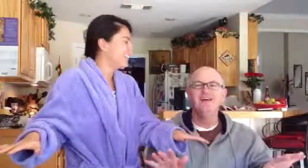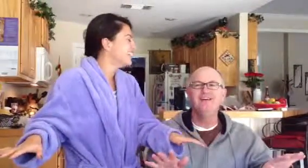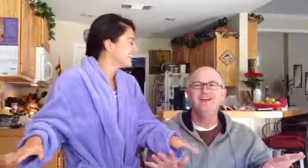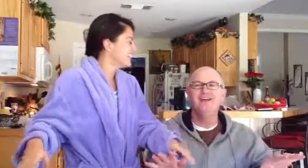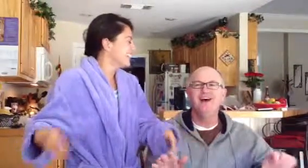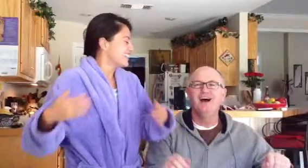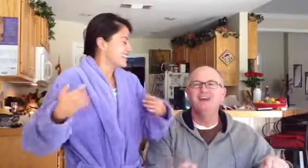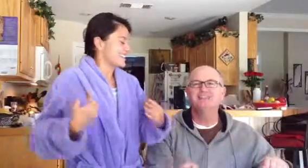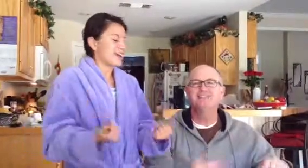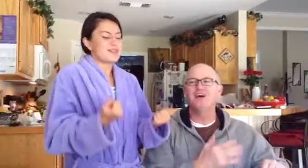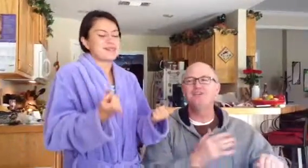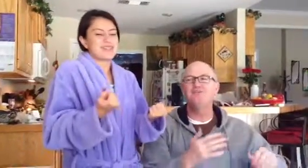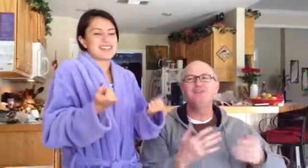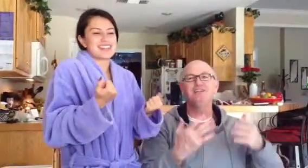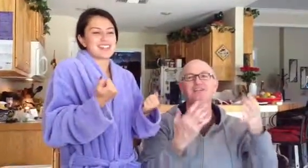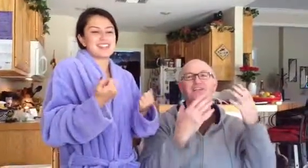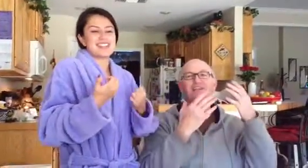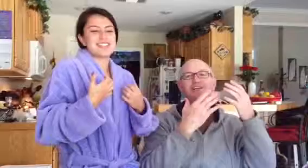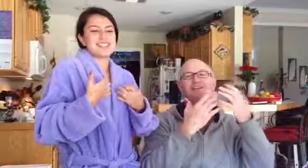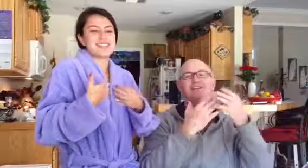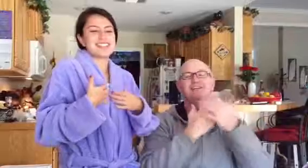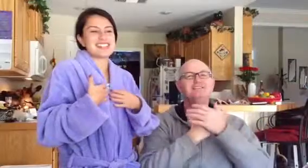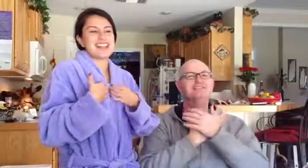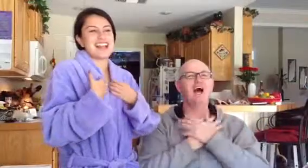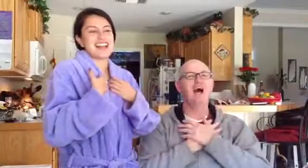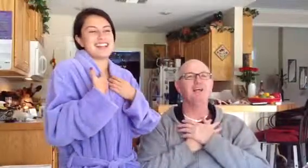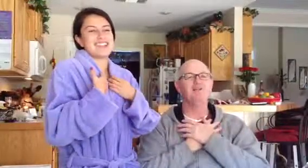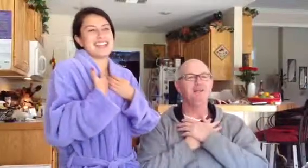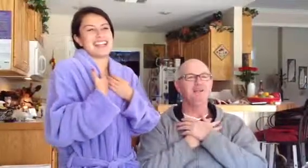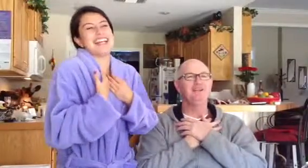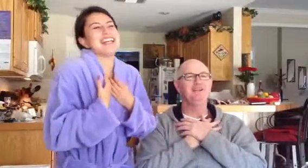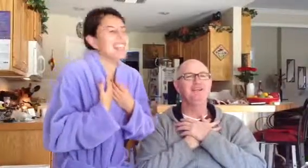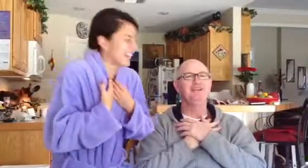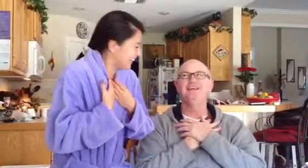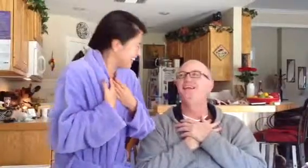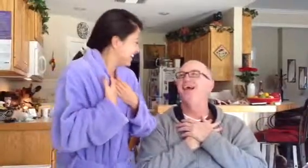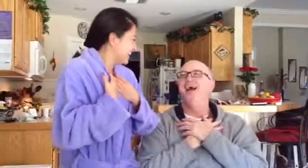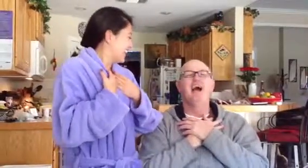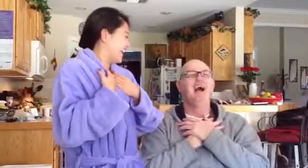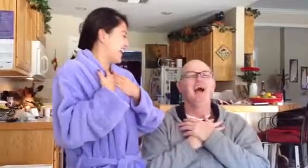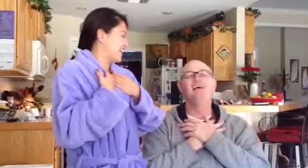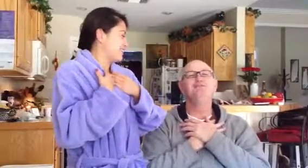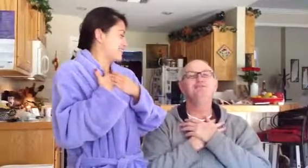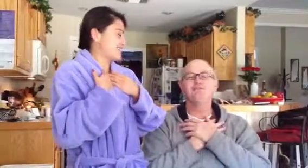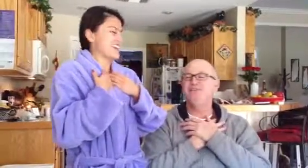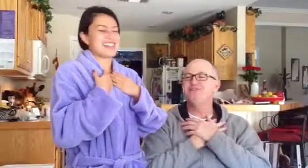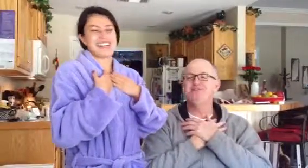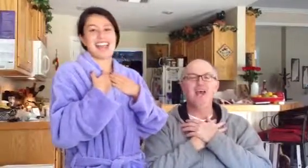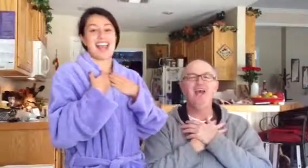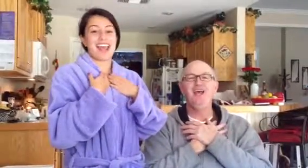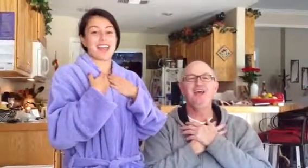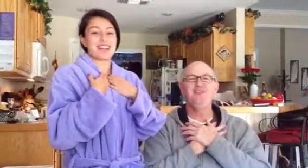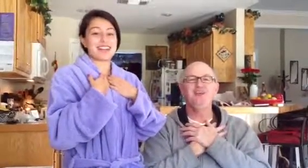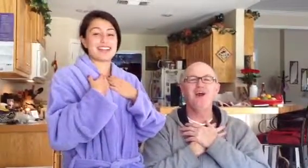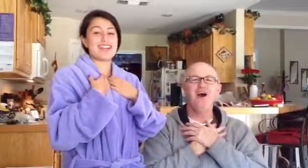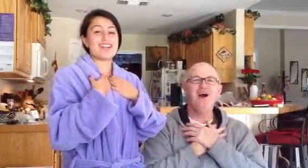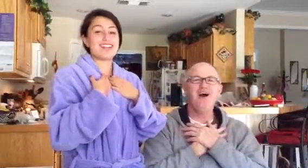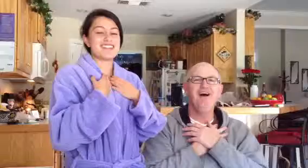something good inside me helps me to carry on.